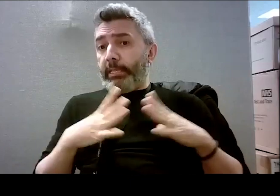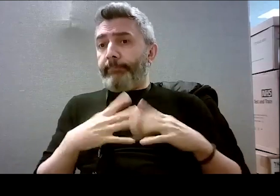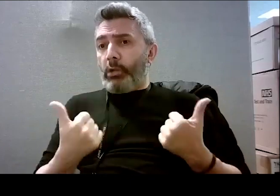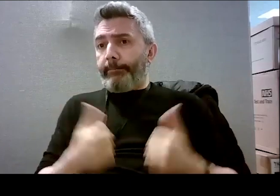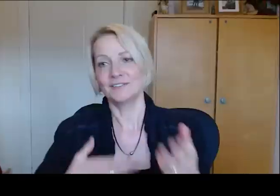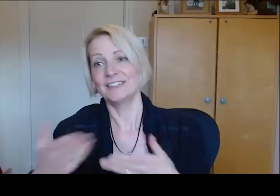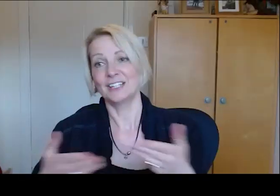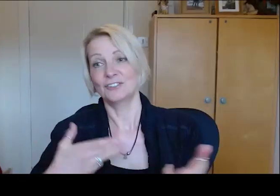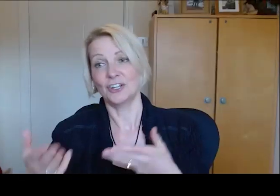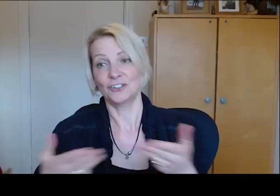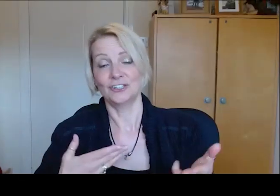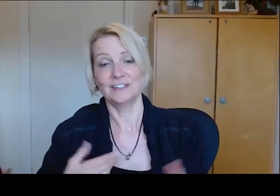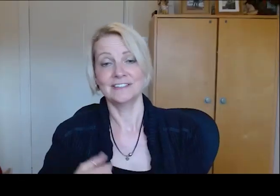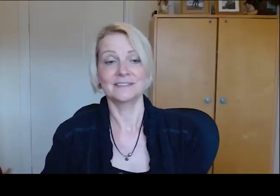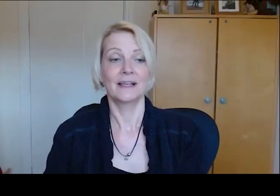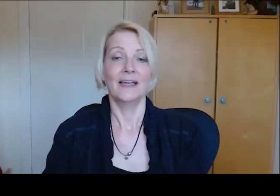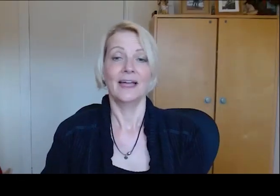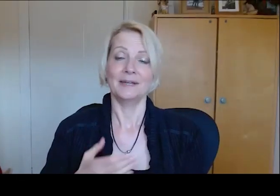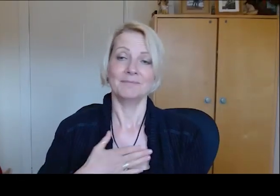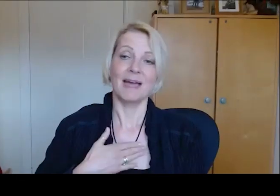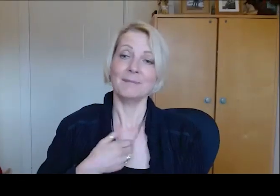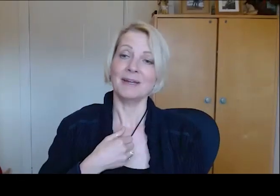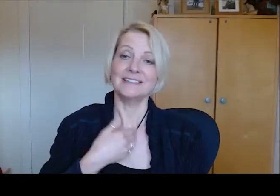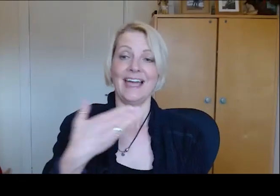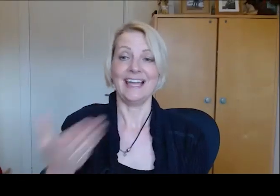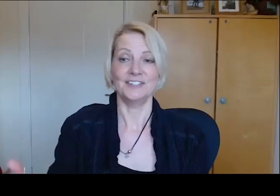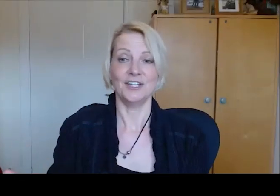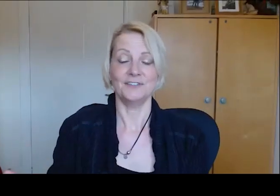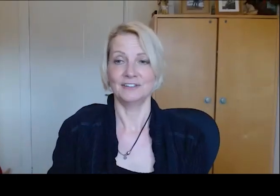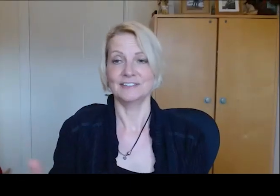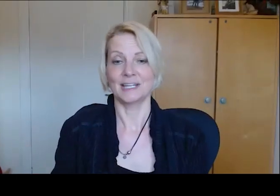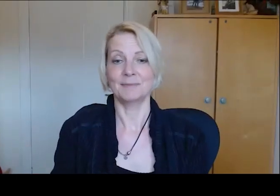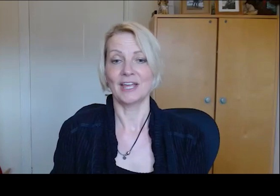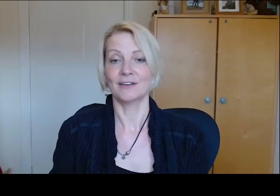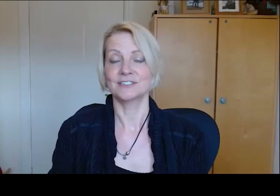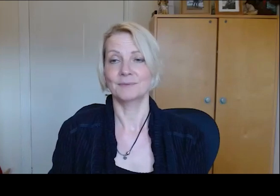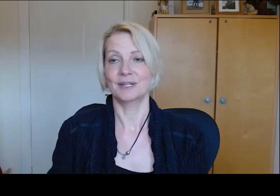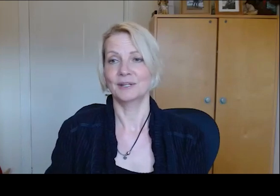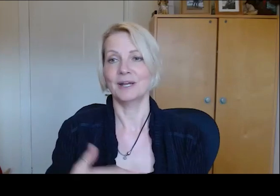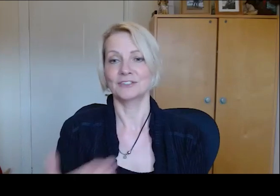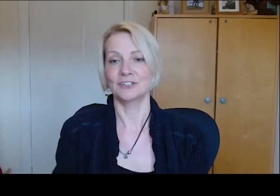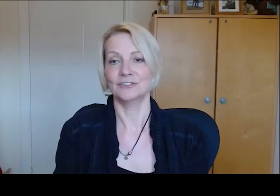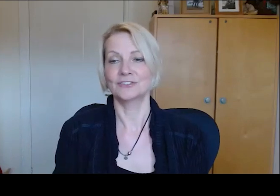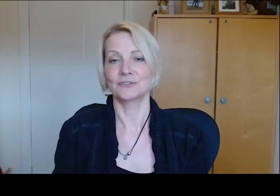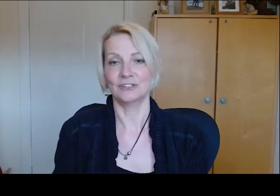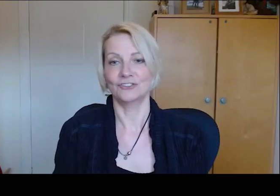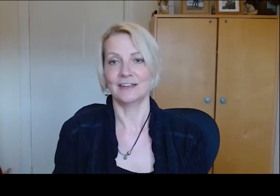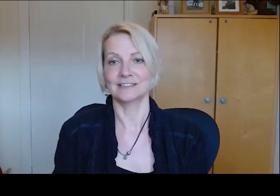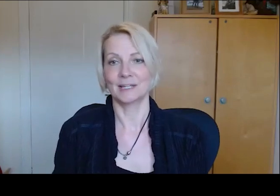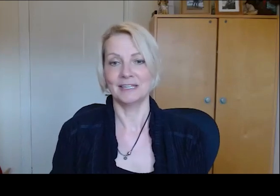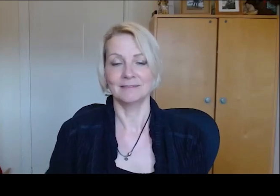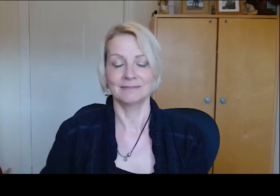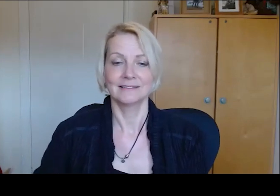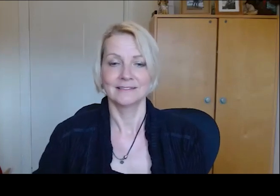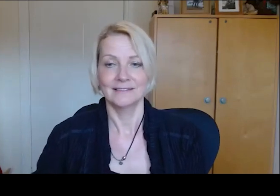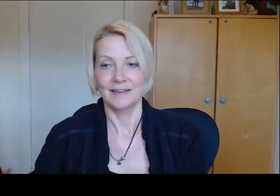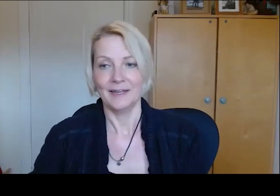Thank you for the introductions. Okay. I'm going to hand over to Samih now. So we're going to ask you to screen share, Samih,